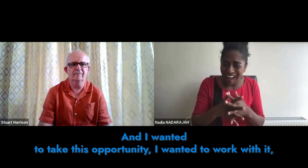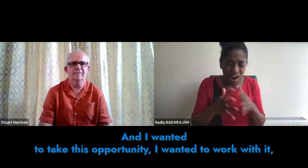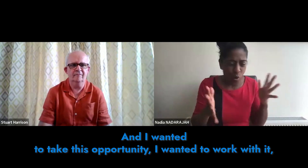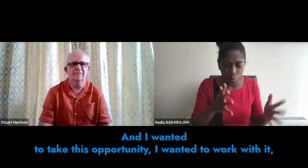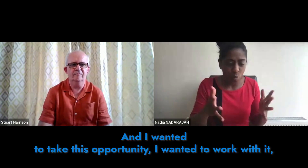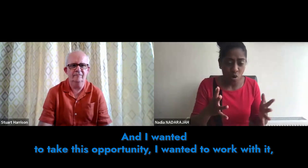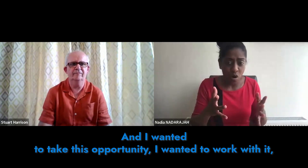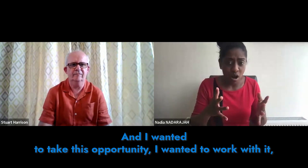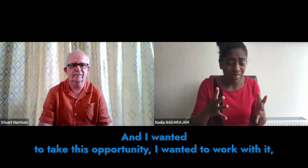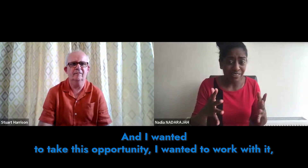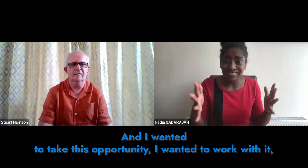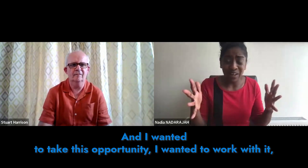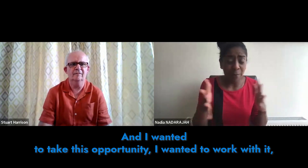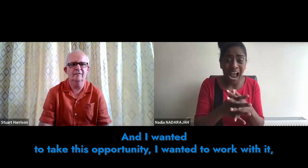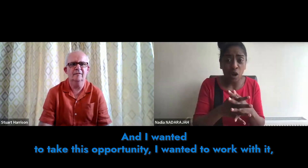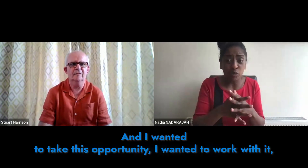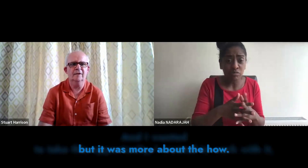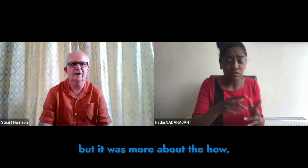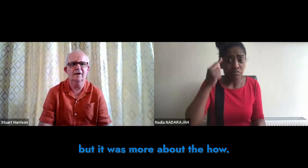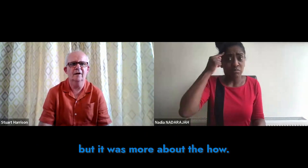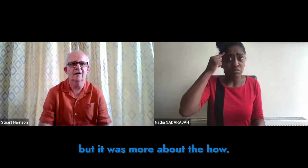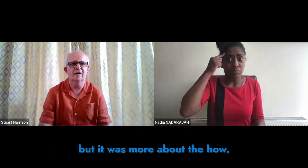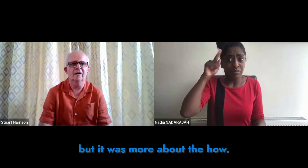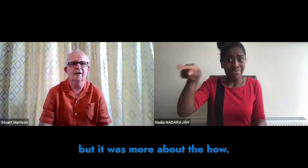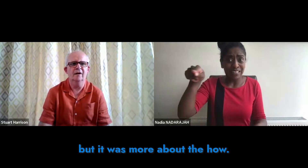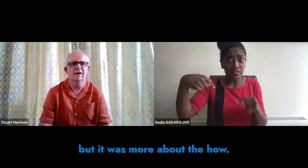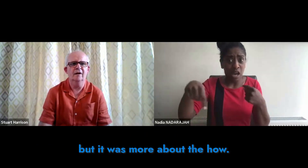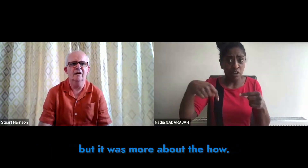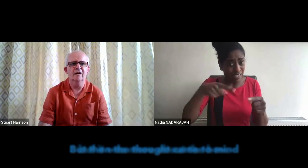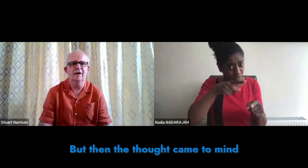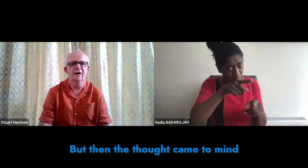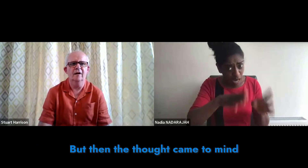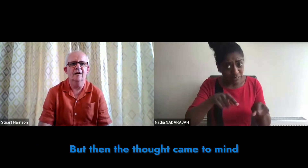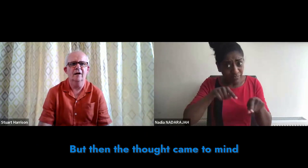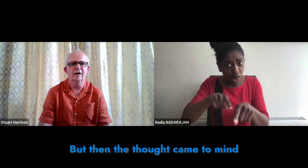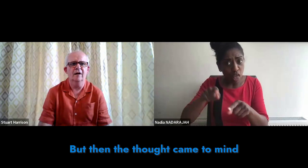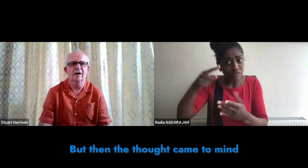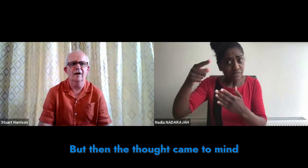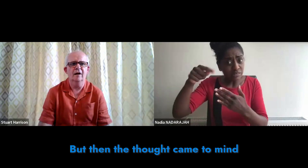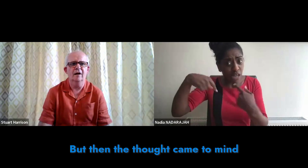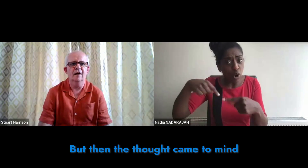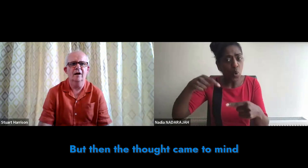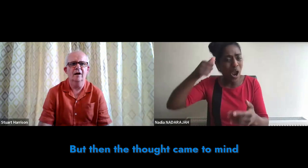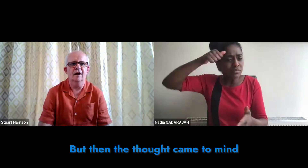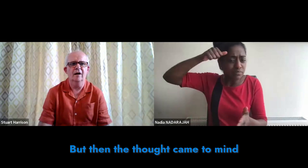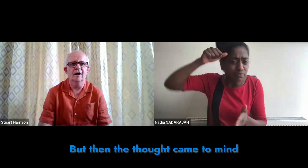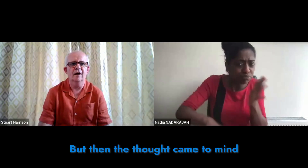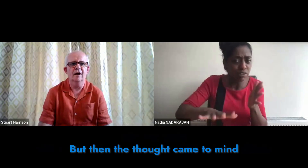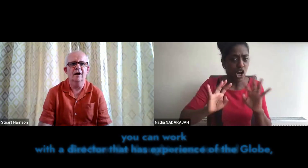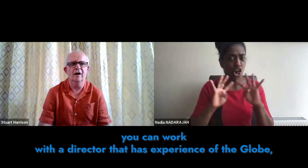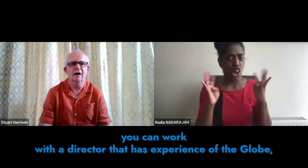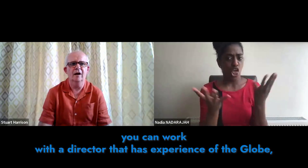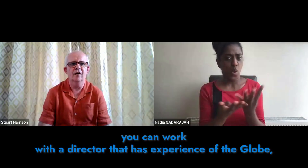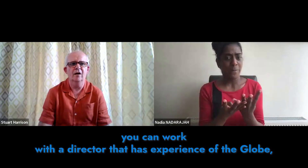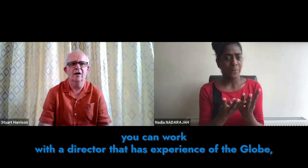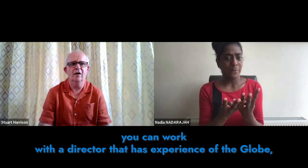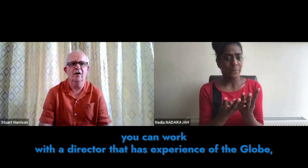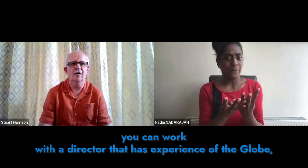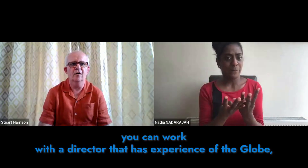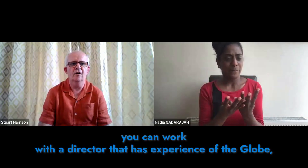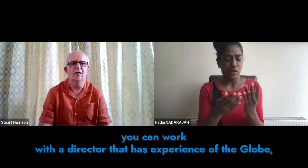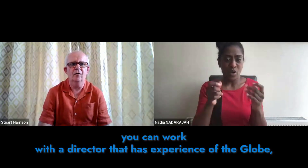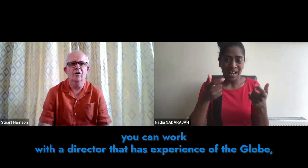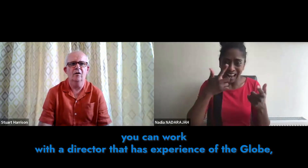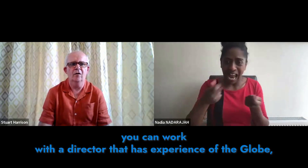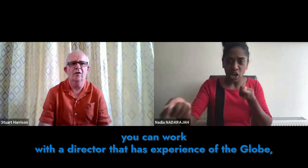this opportunity. I wanted to work with it, but it was more about the how. But then a thought came to mind. You can